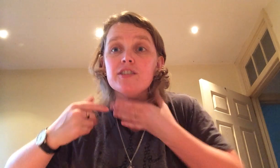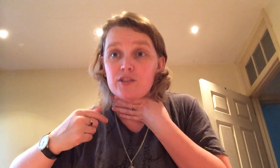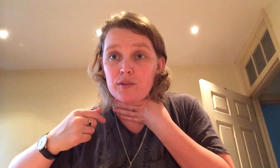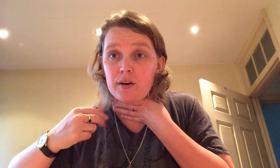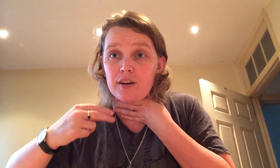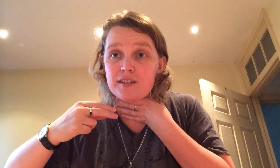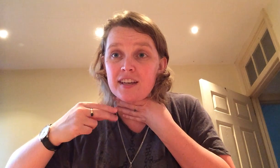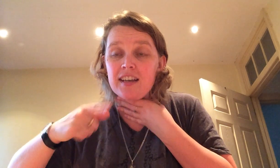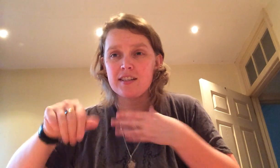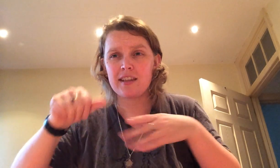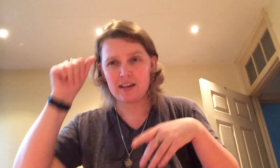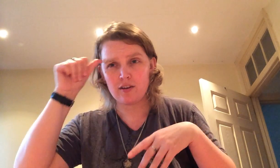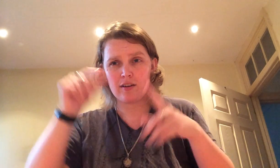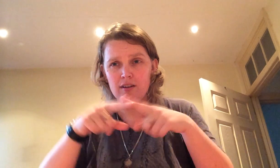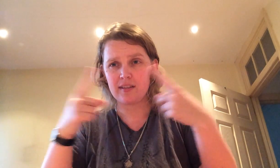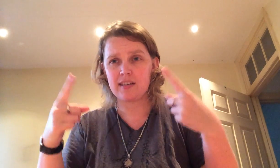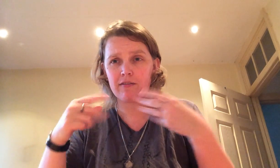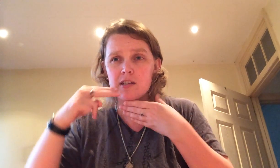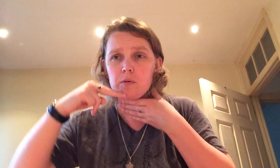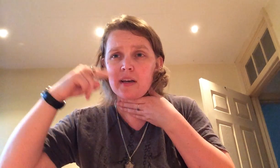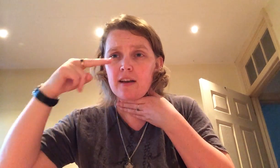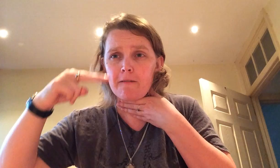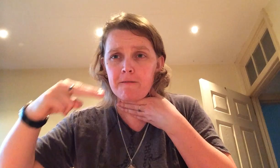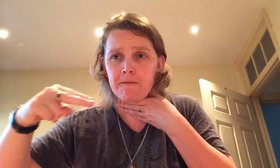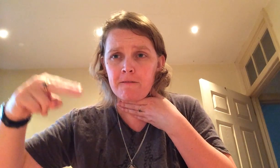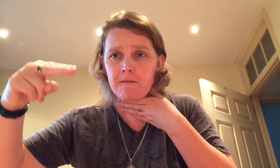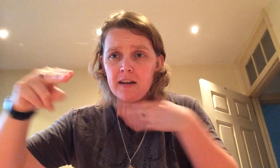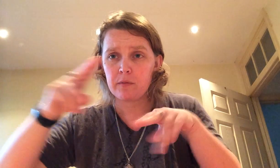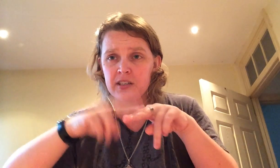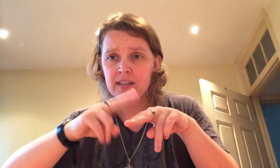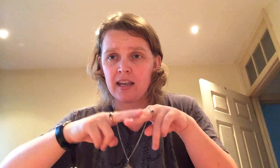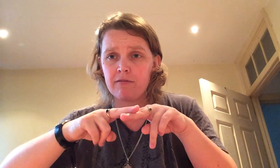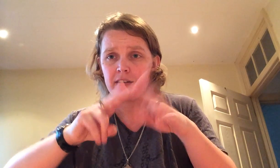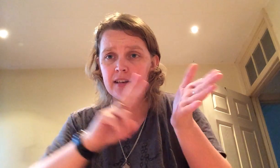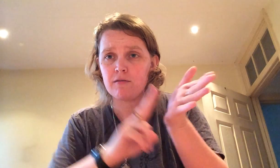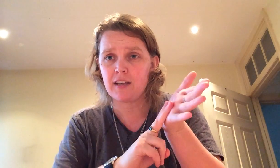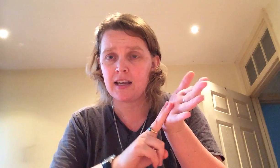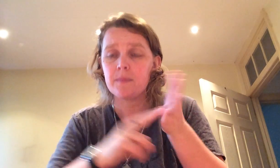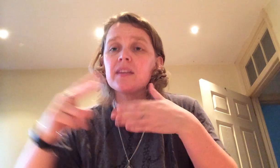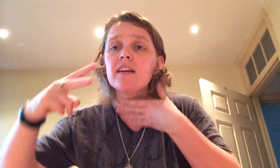in your throat, so they know the difference between, which is F, and V.